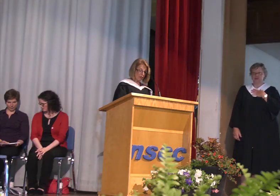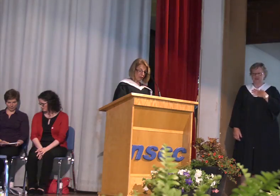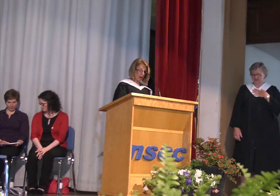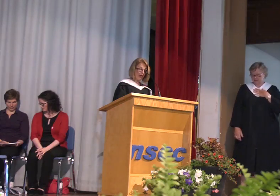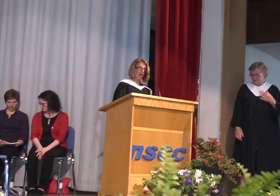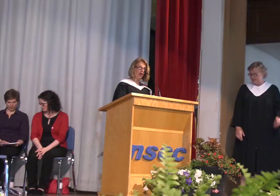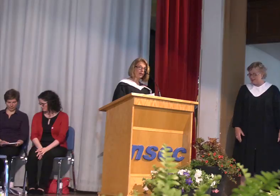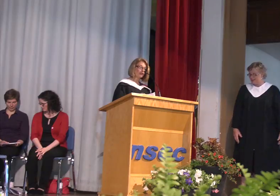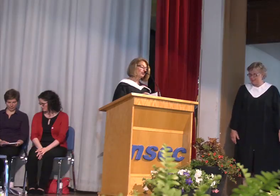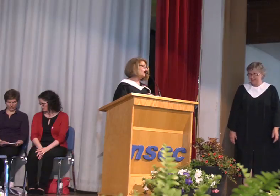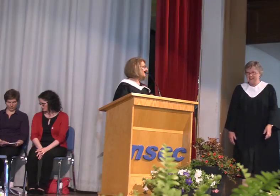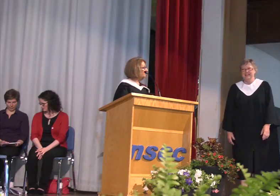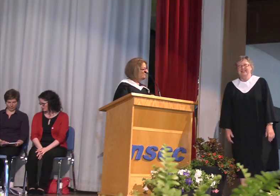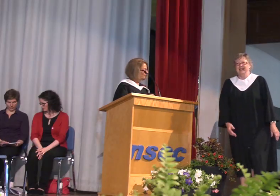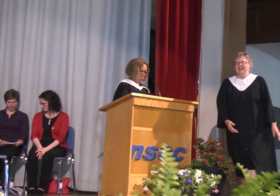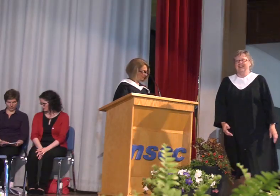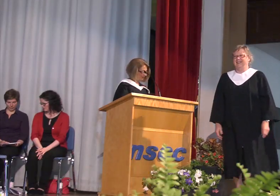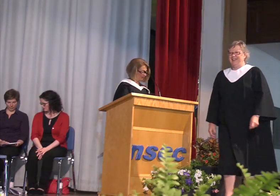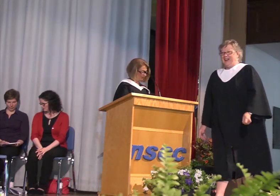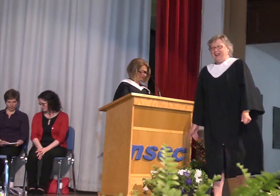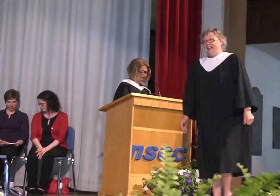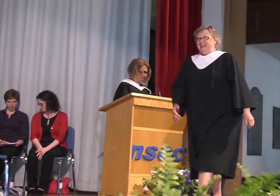Margot Ridgway, honors.